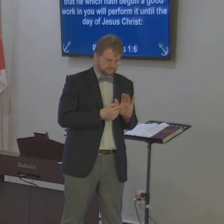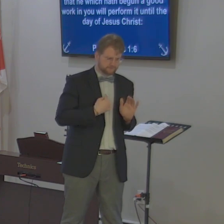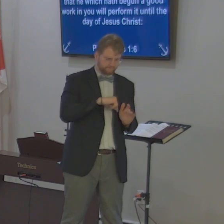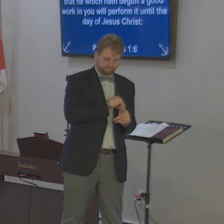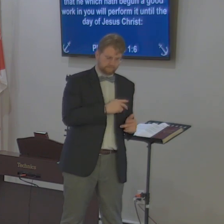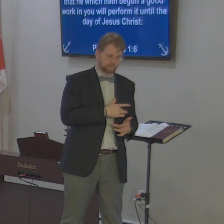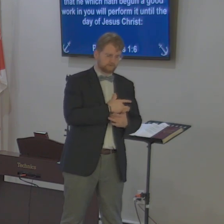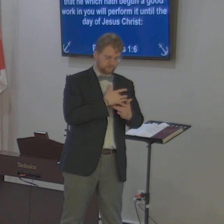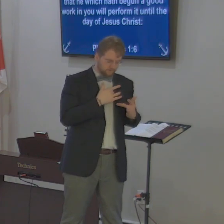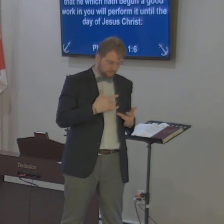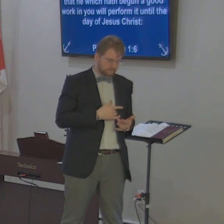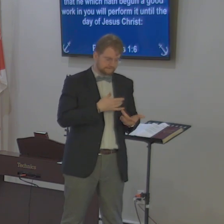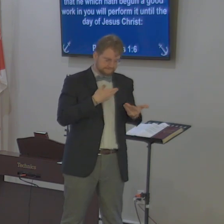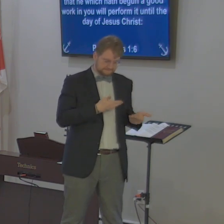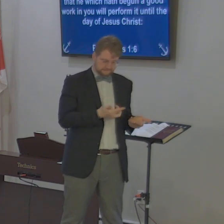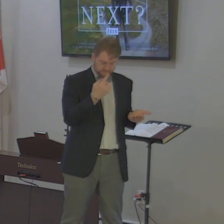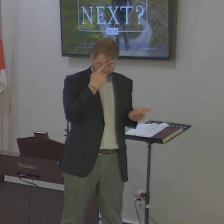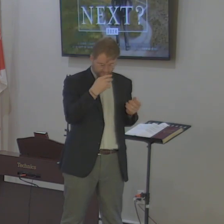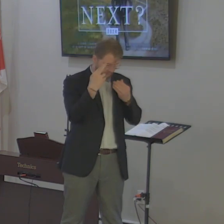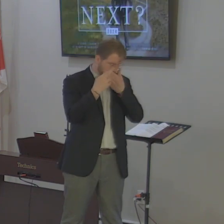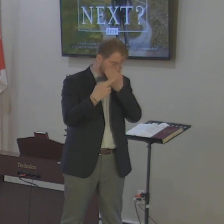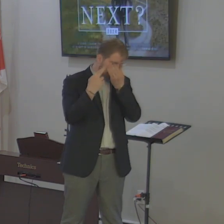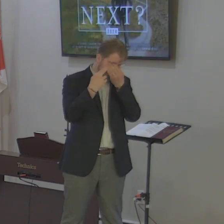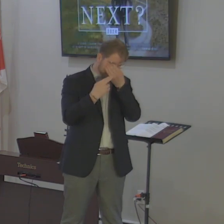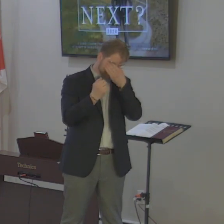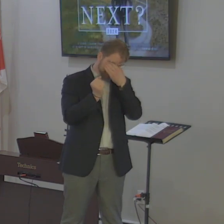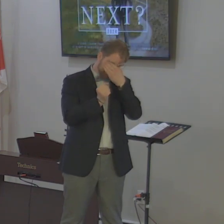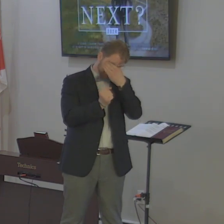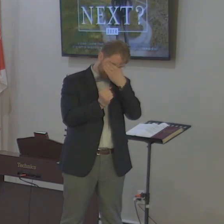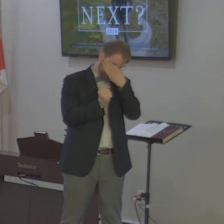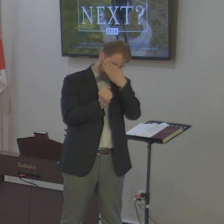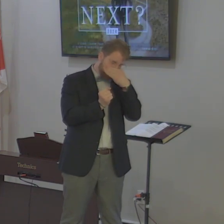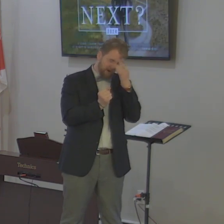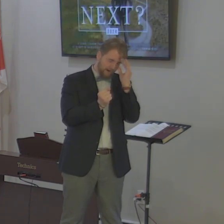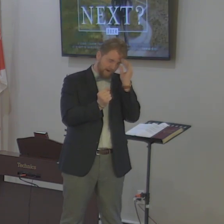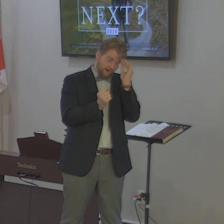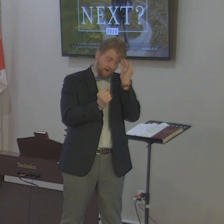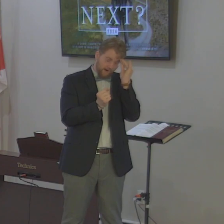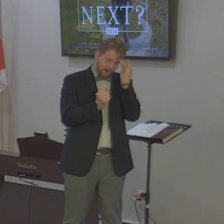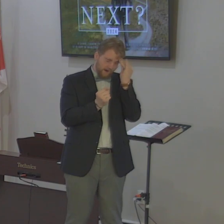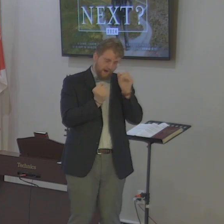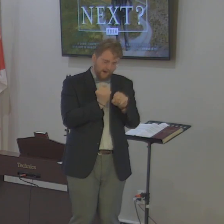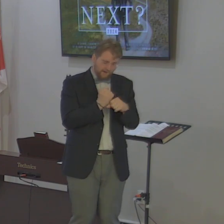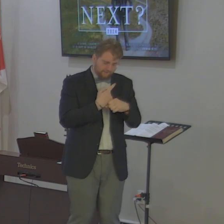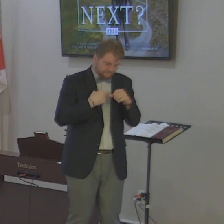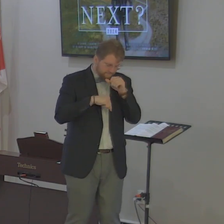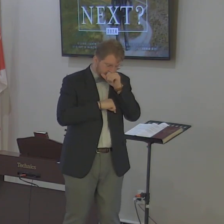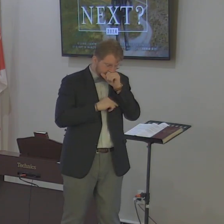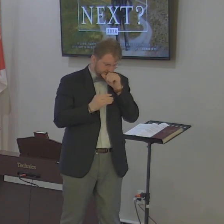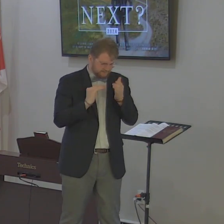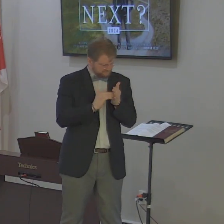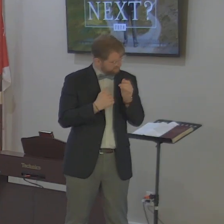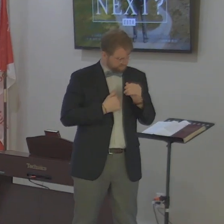And Lord, it's there for a reason to make us more like you. And Father,